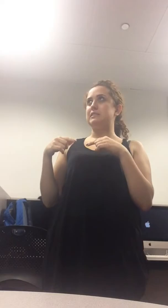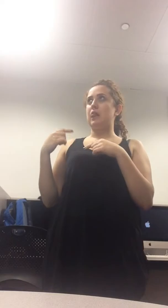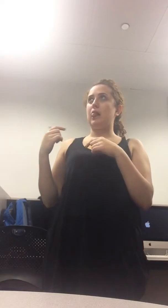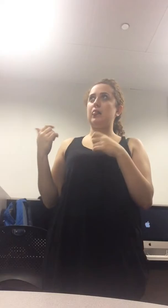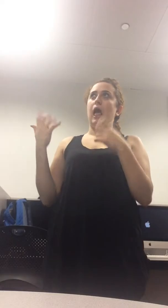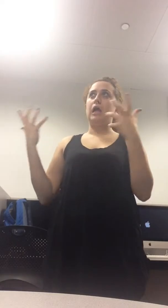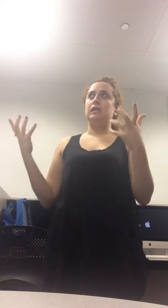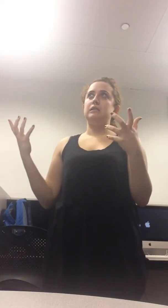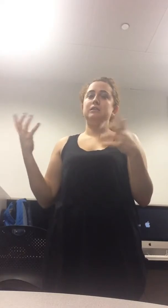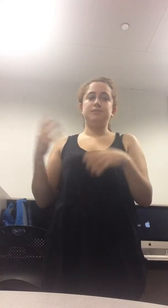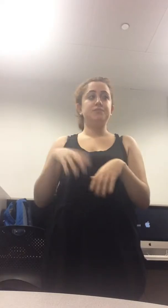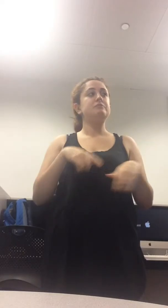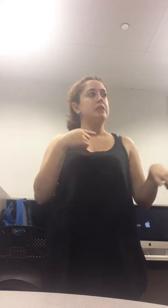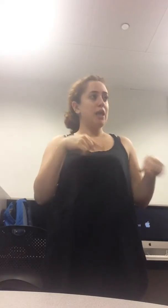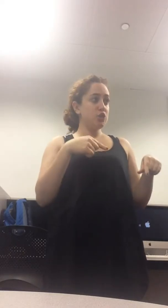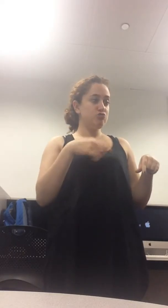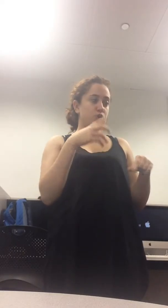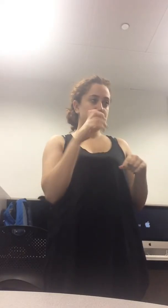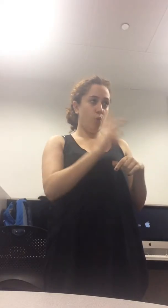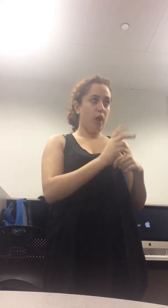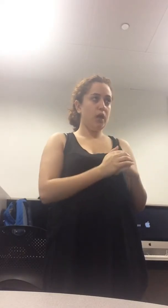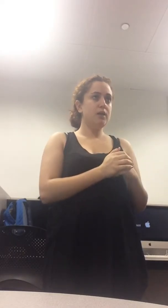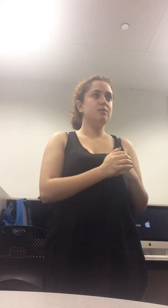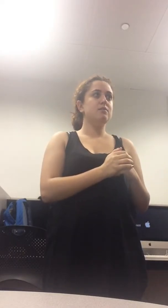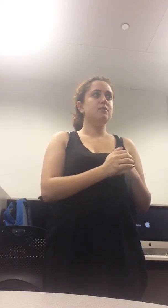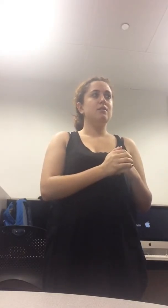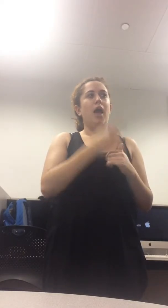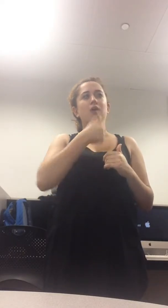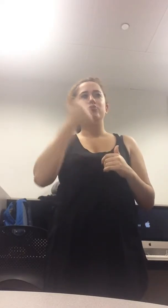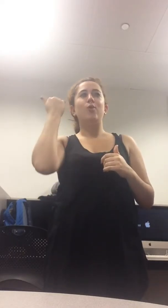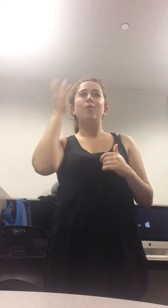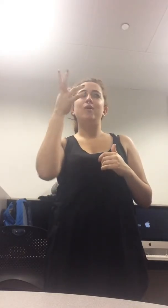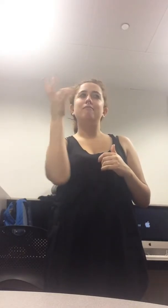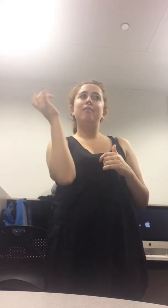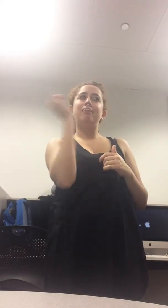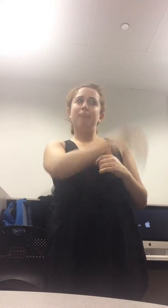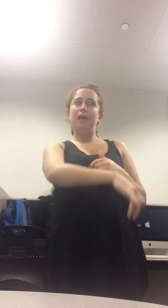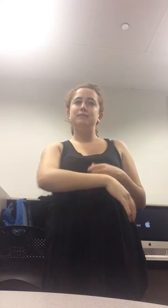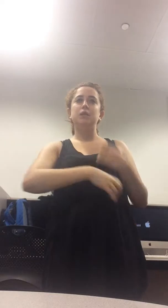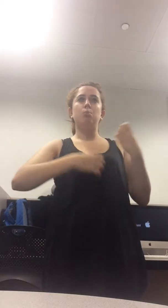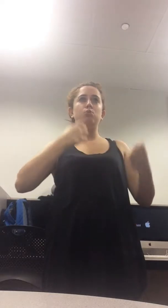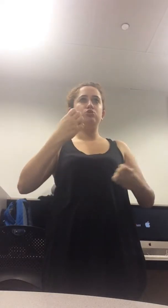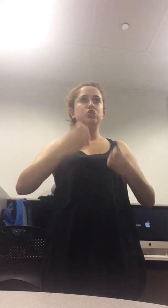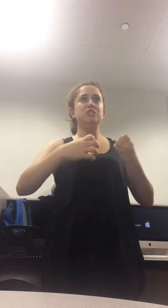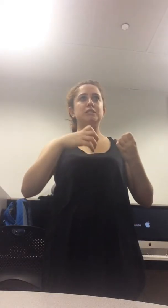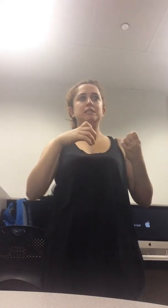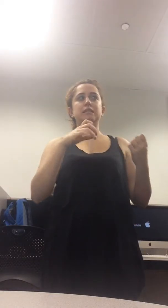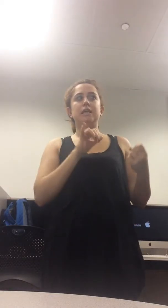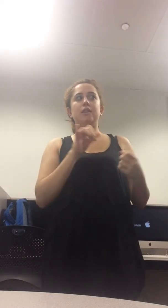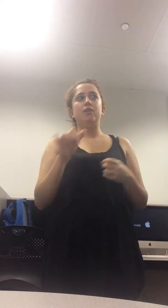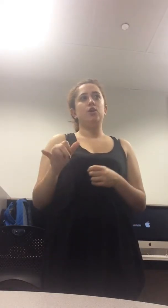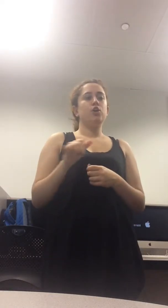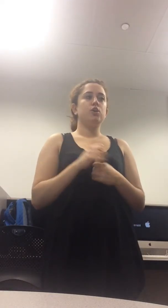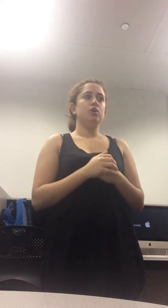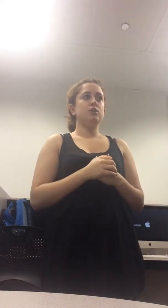Anxious. Anxious. So I don't think that's quite an emotion either. Is there an emotion that